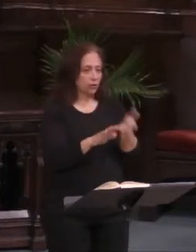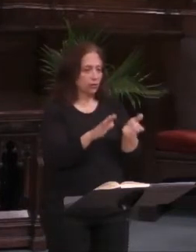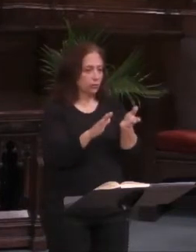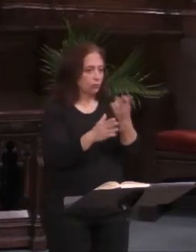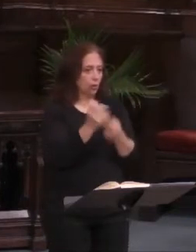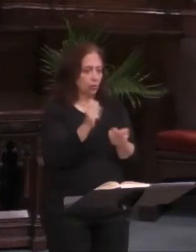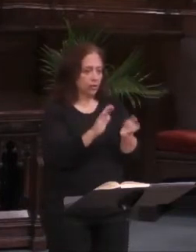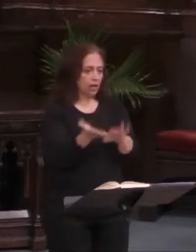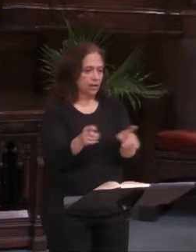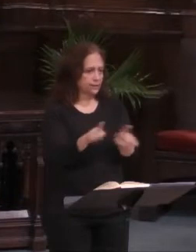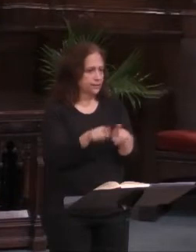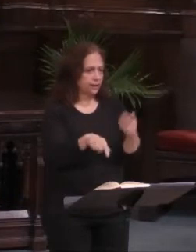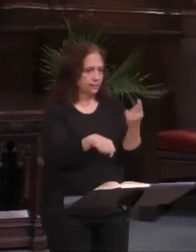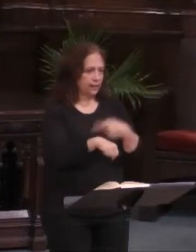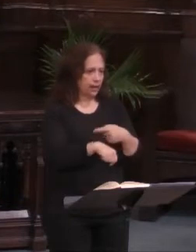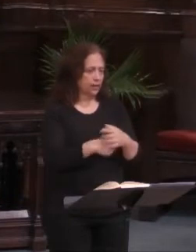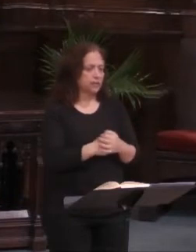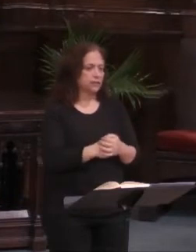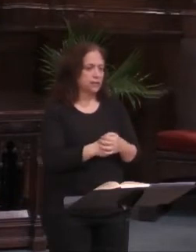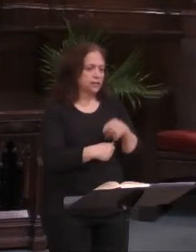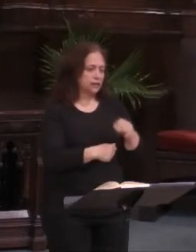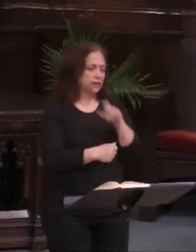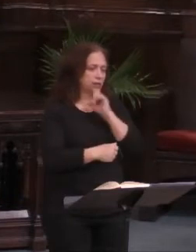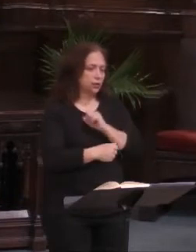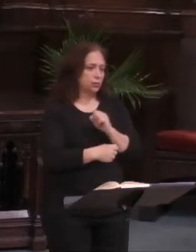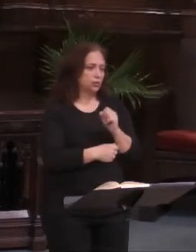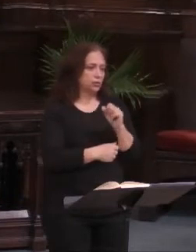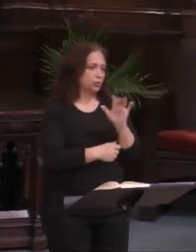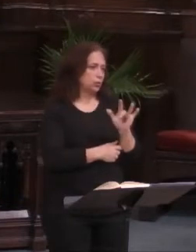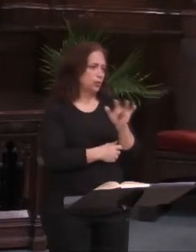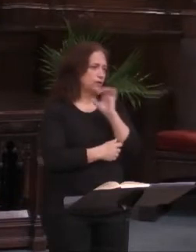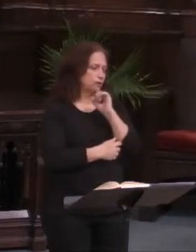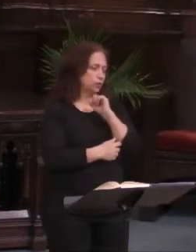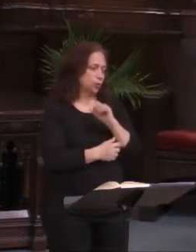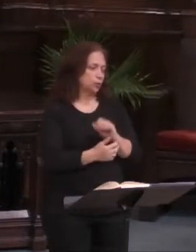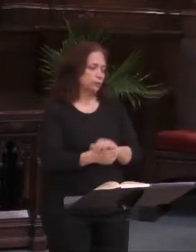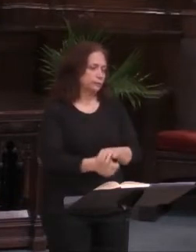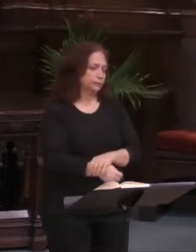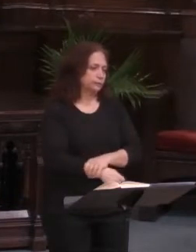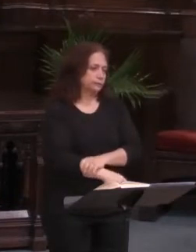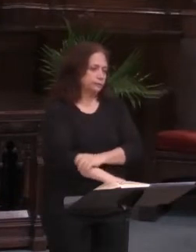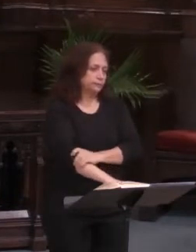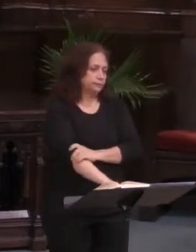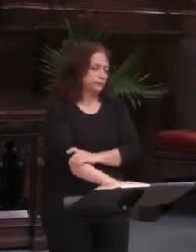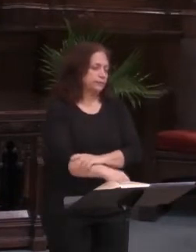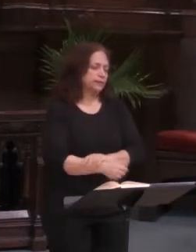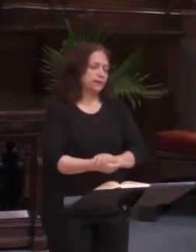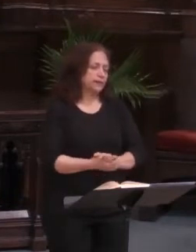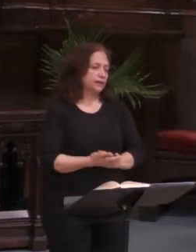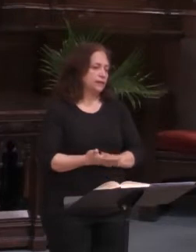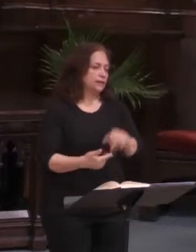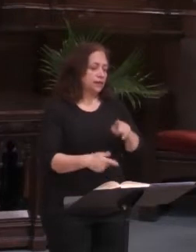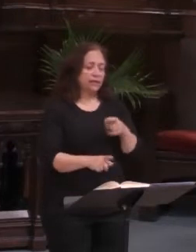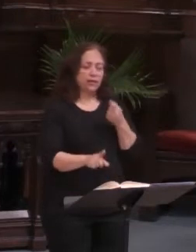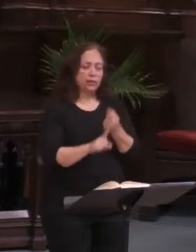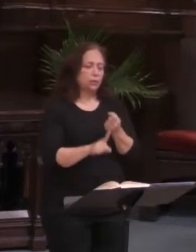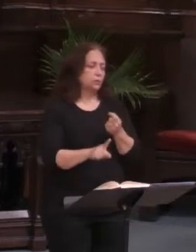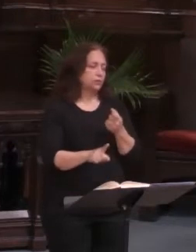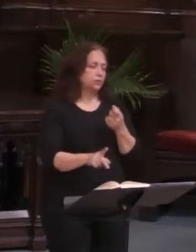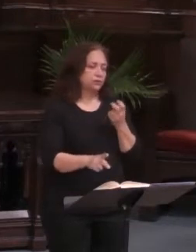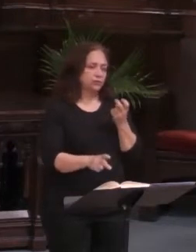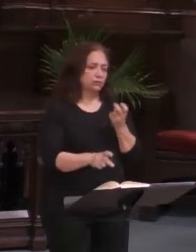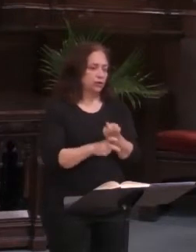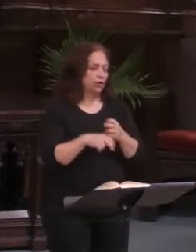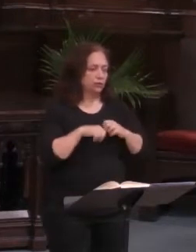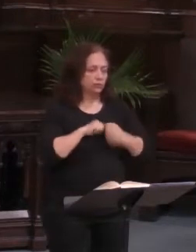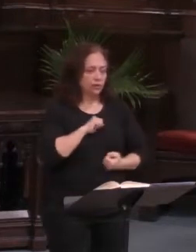same day when he was only 25 years old. He was devastated.